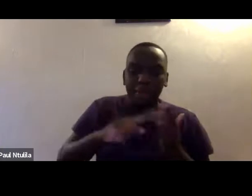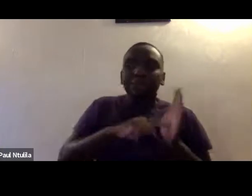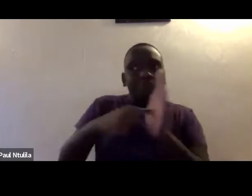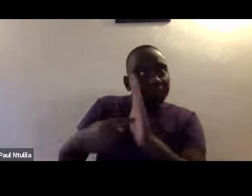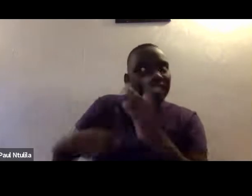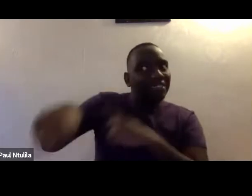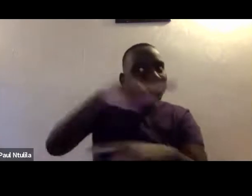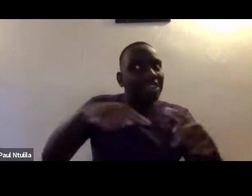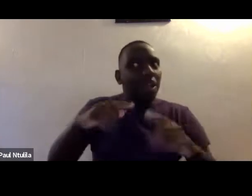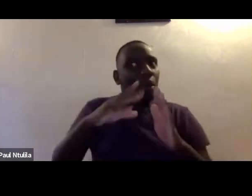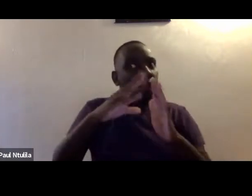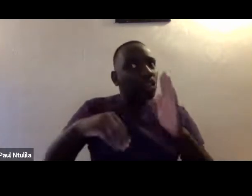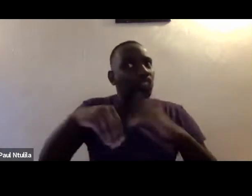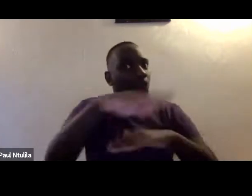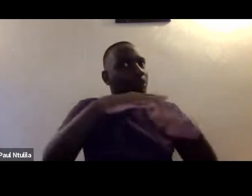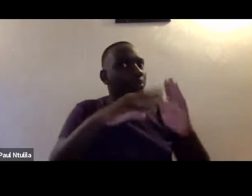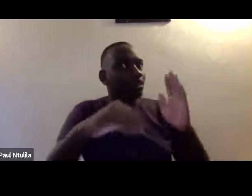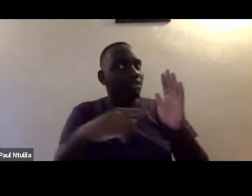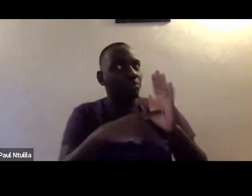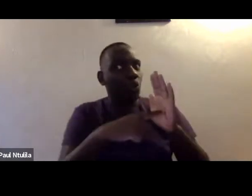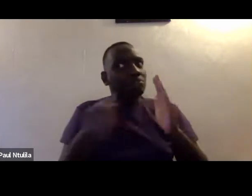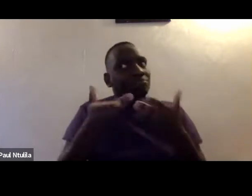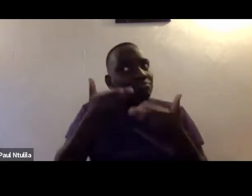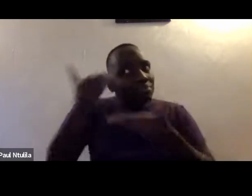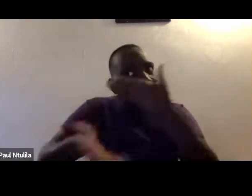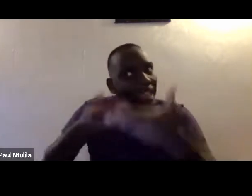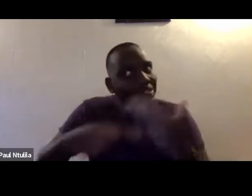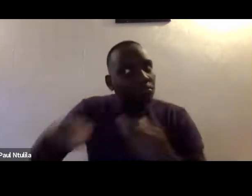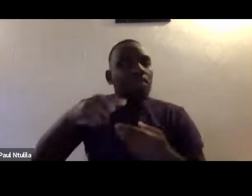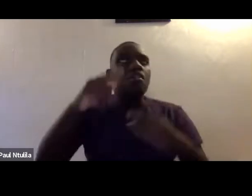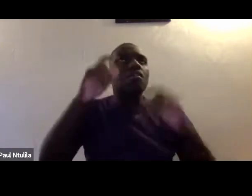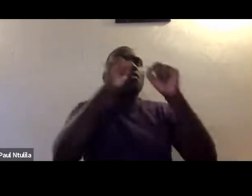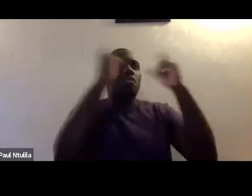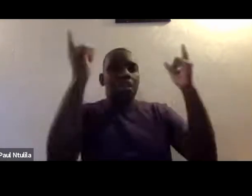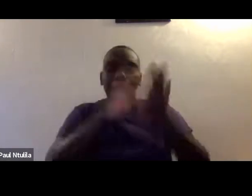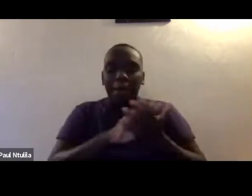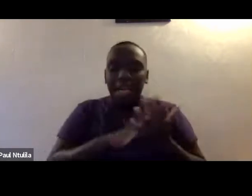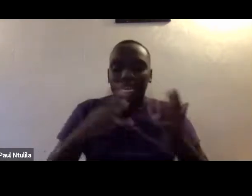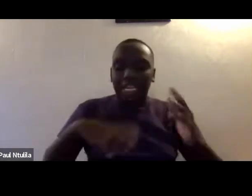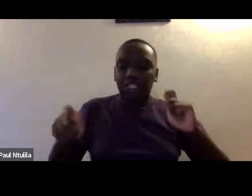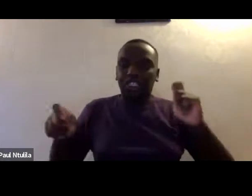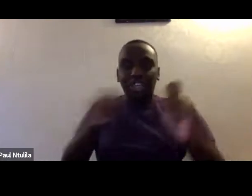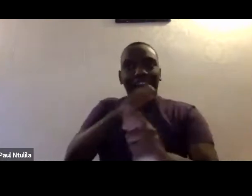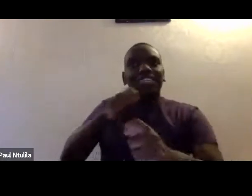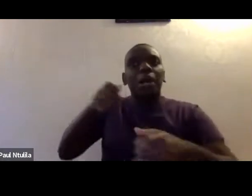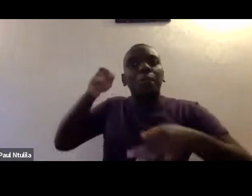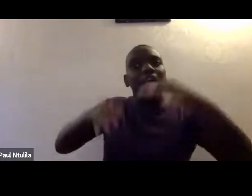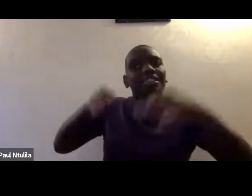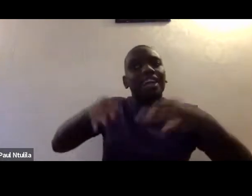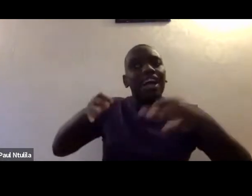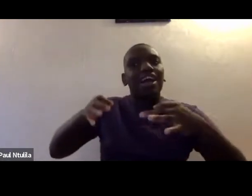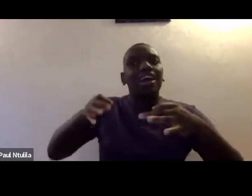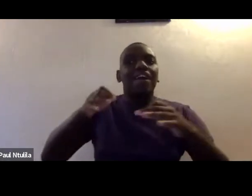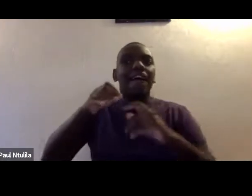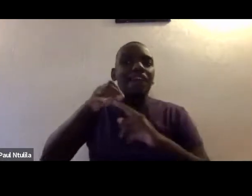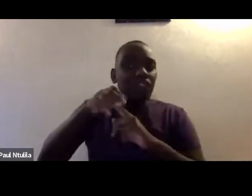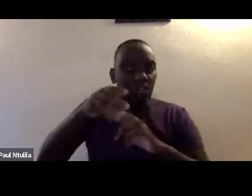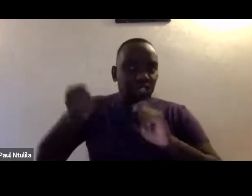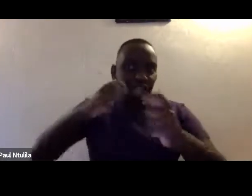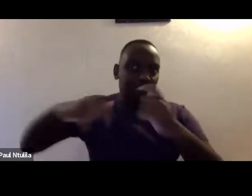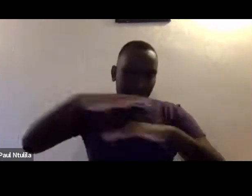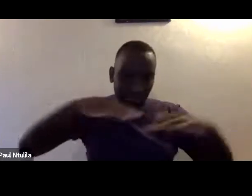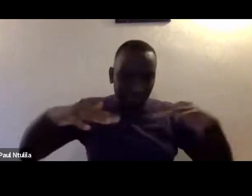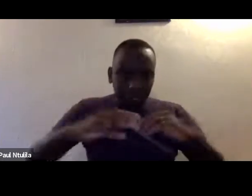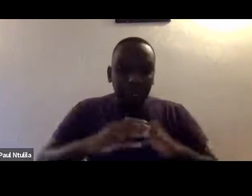So for people that don't know, it just helps. It helps us explain that to them. And